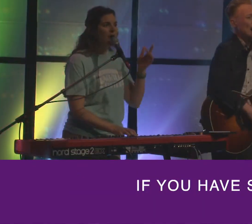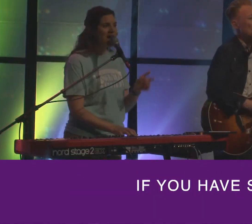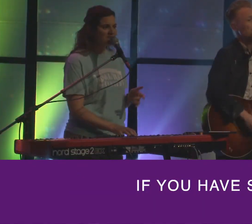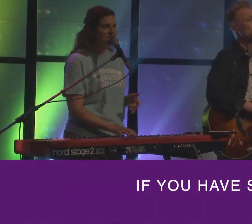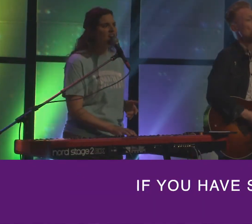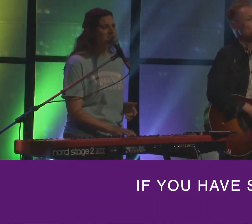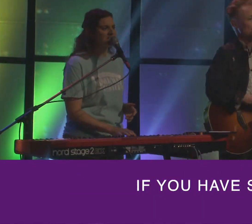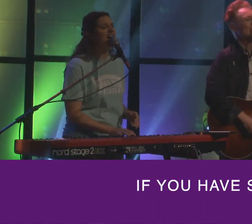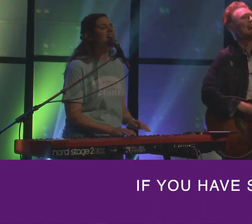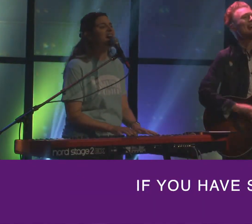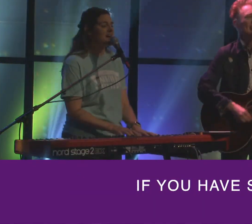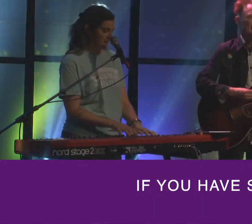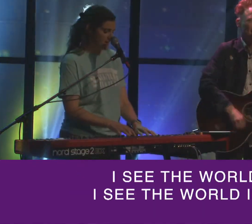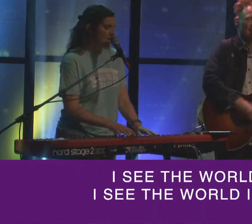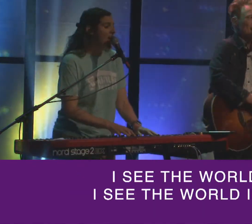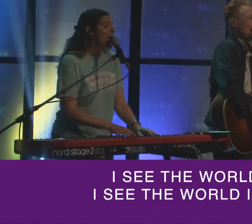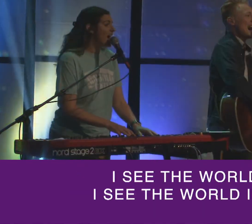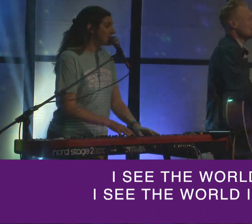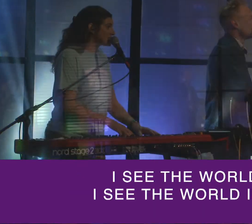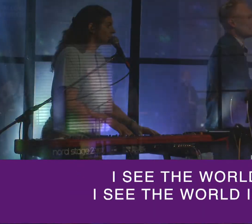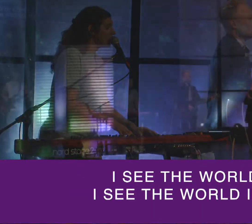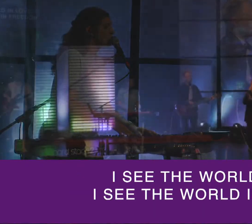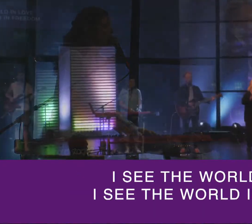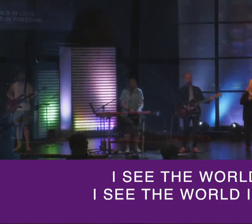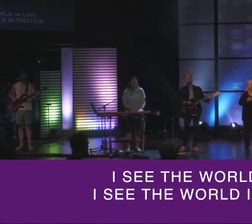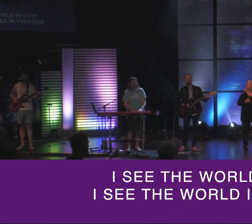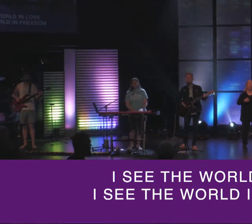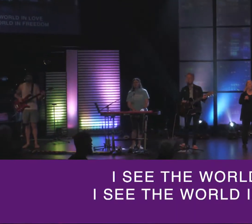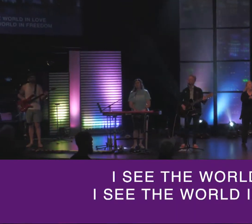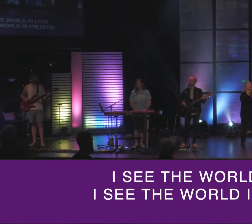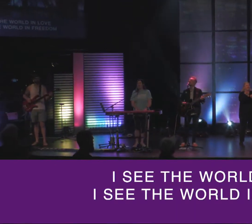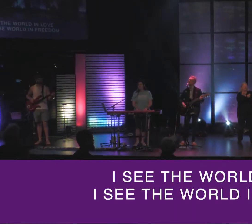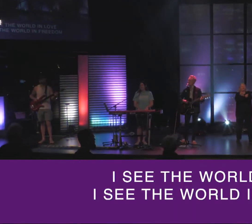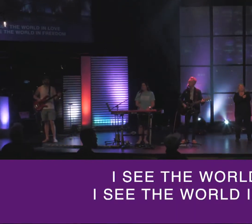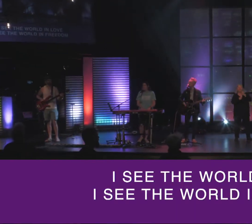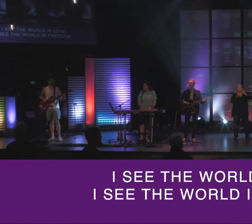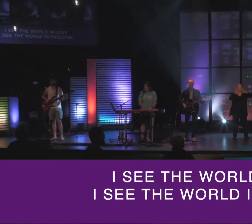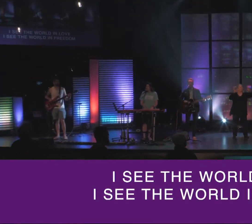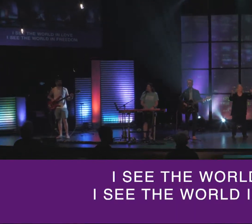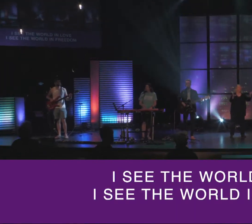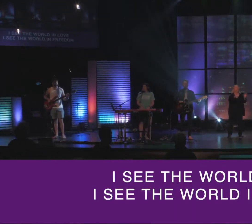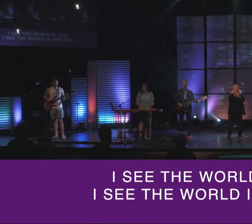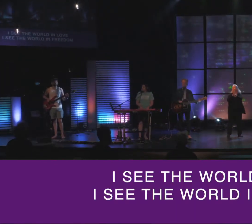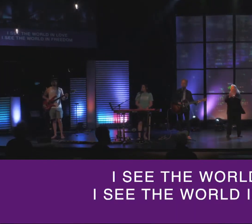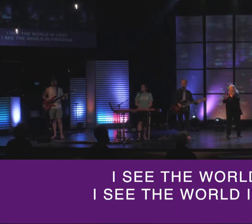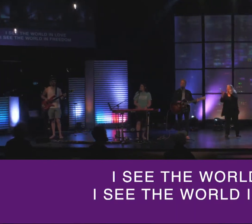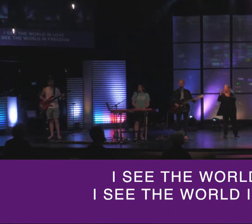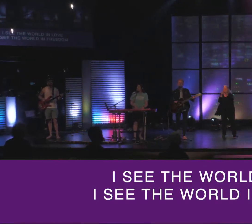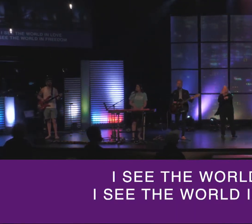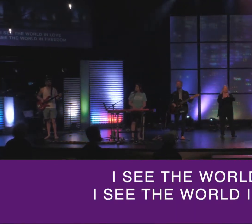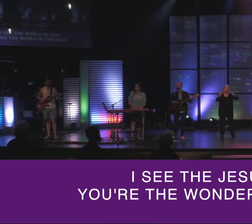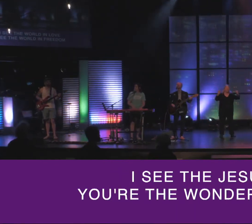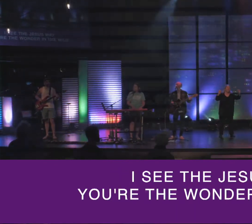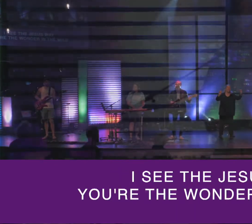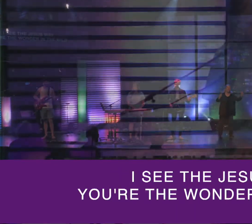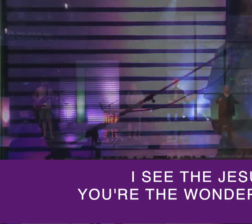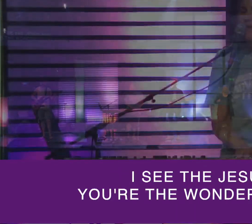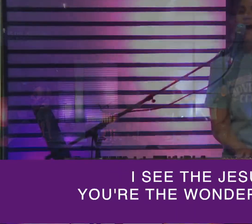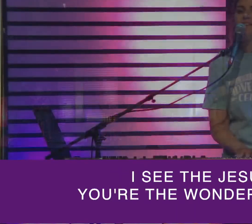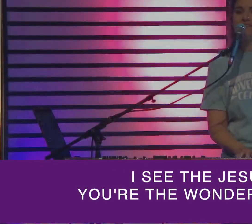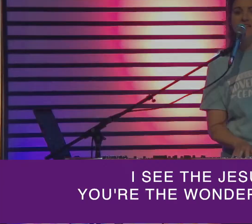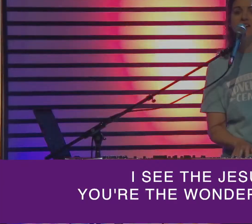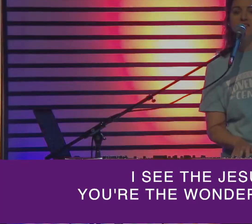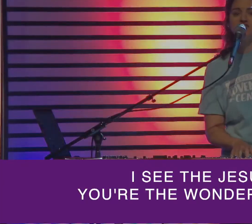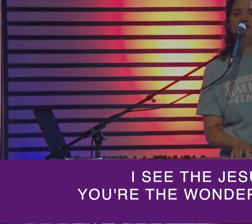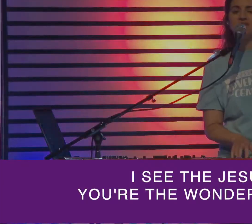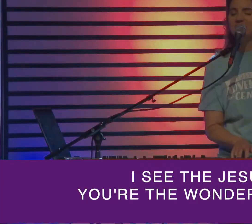If you have souls, say, I see the world in love. I see the world in freedom.